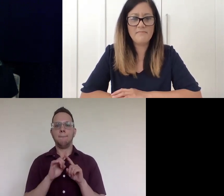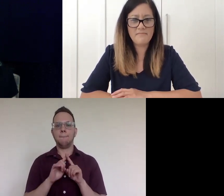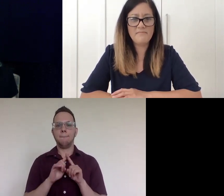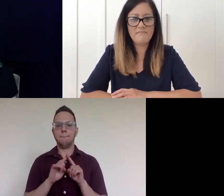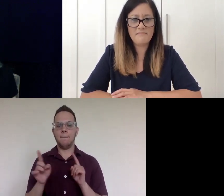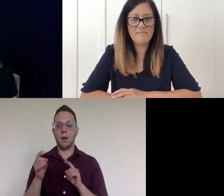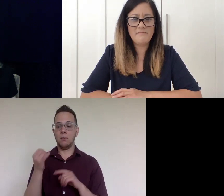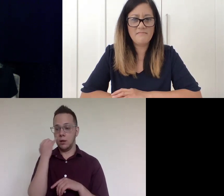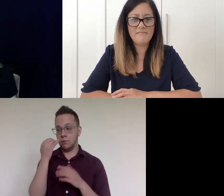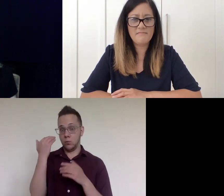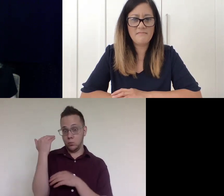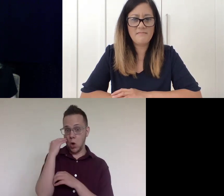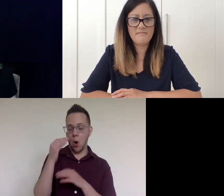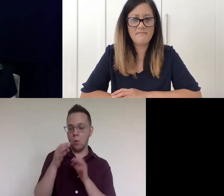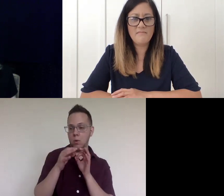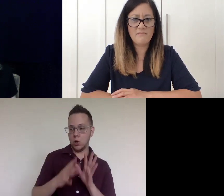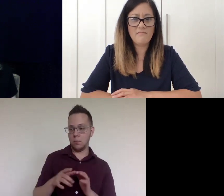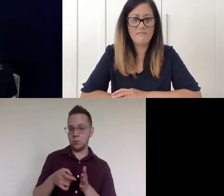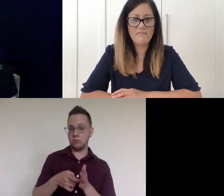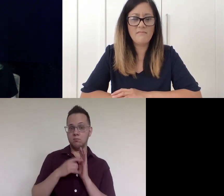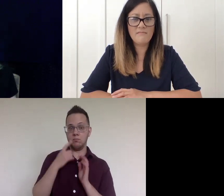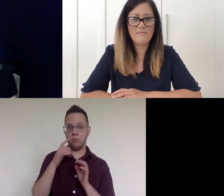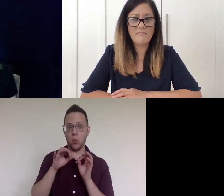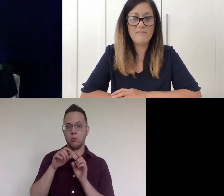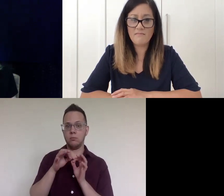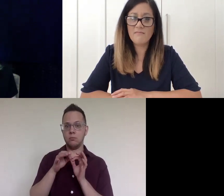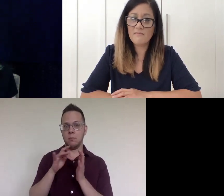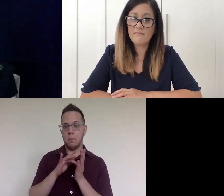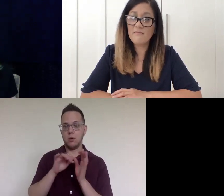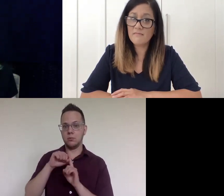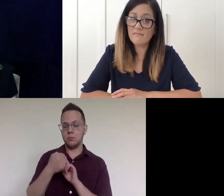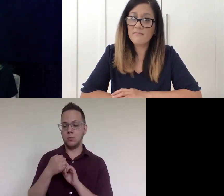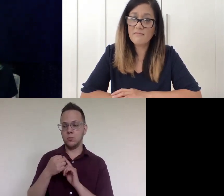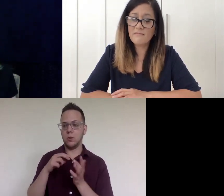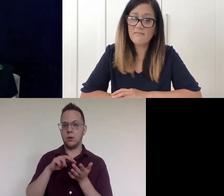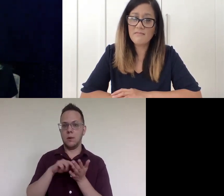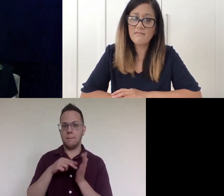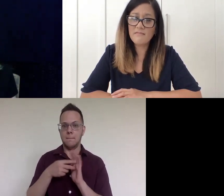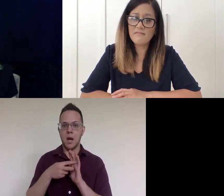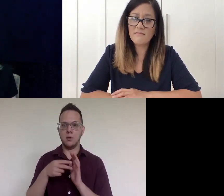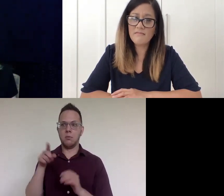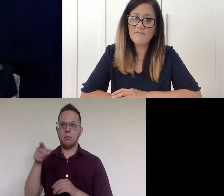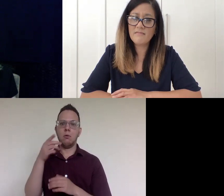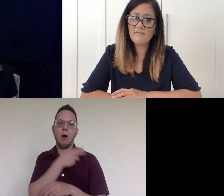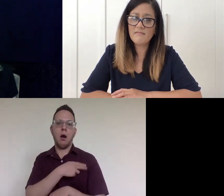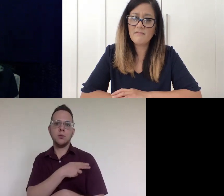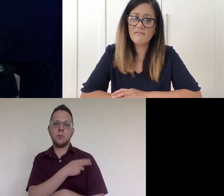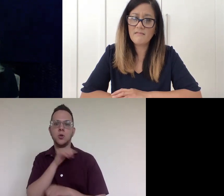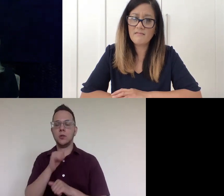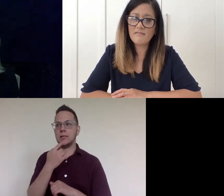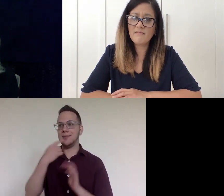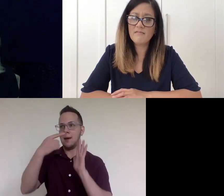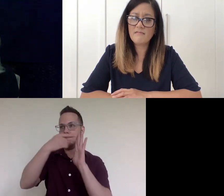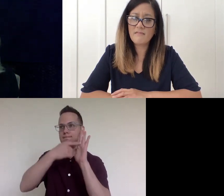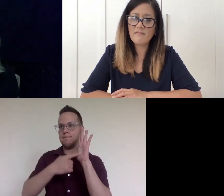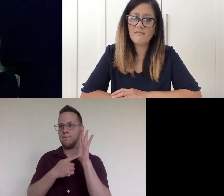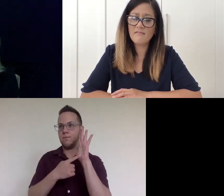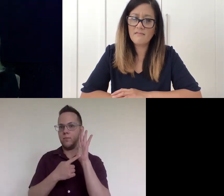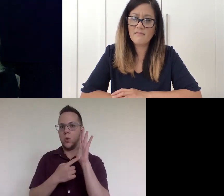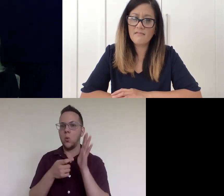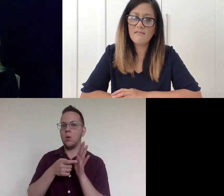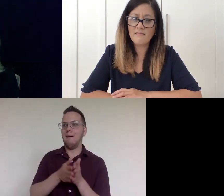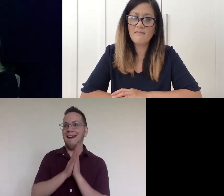that privacy. If you know that an interpreter is needed for a medical situation, the hospital